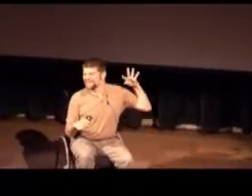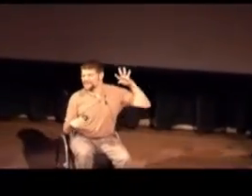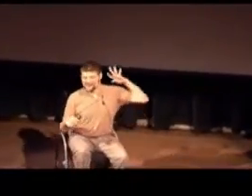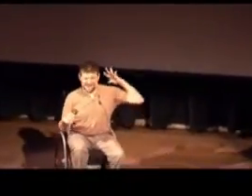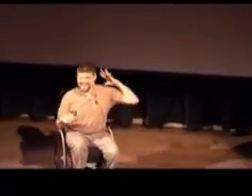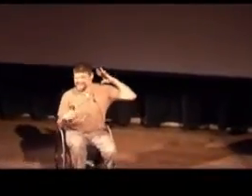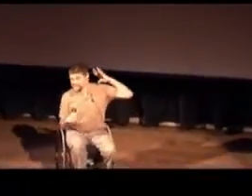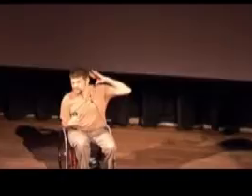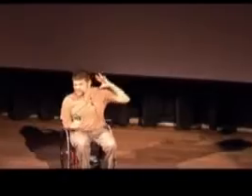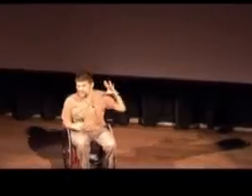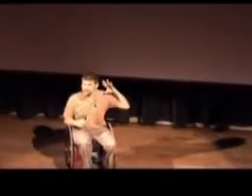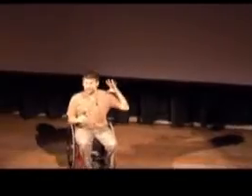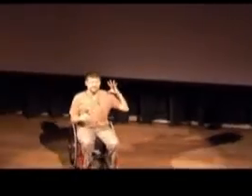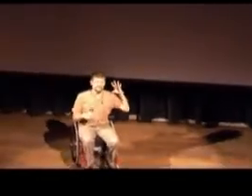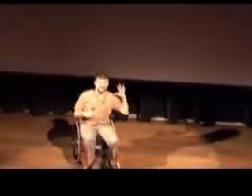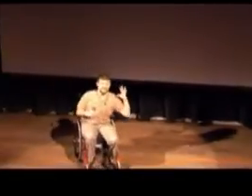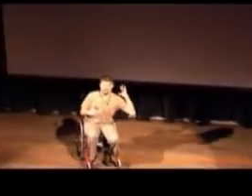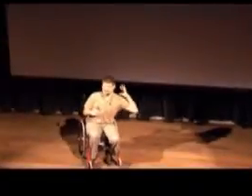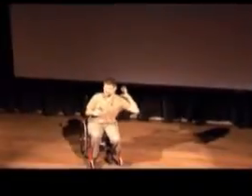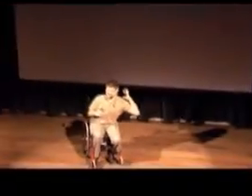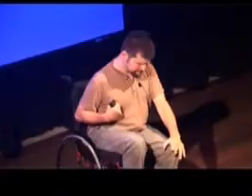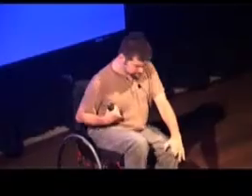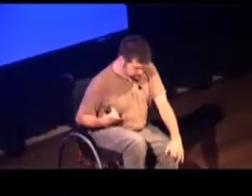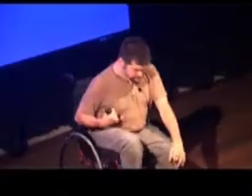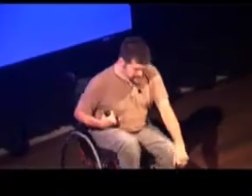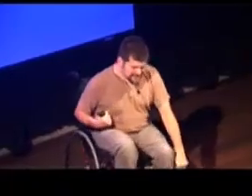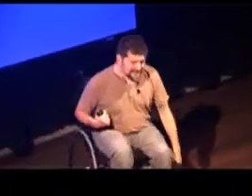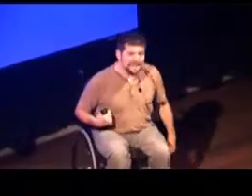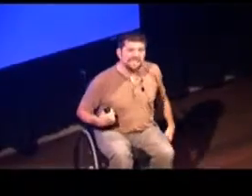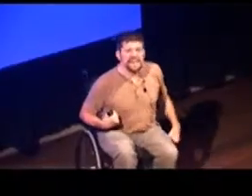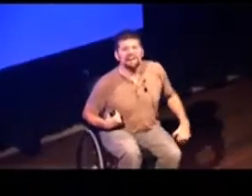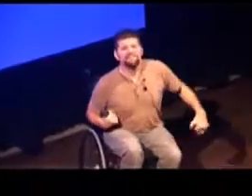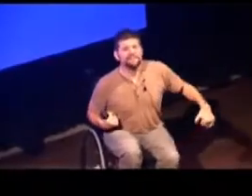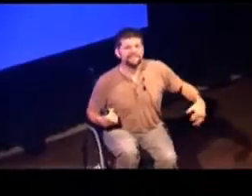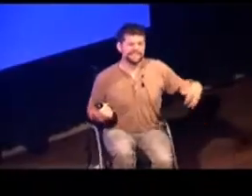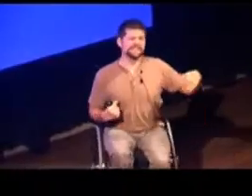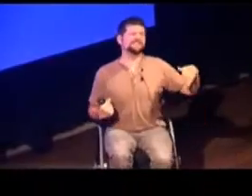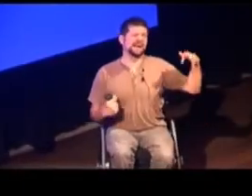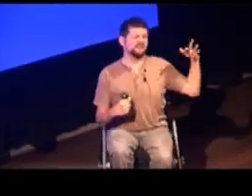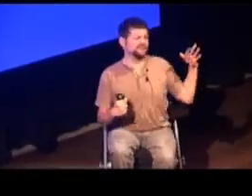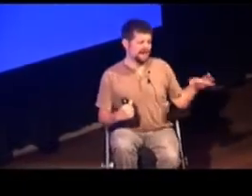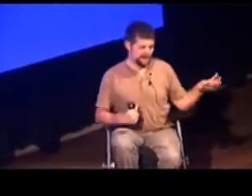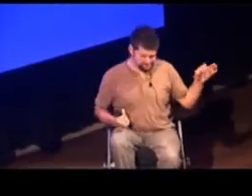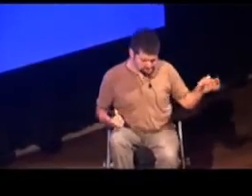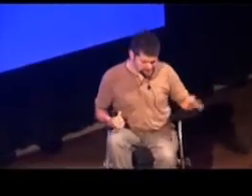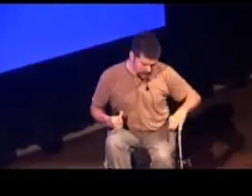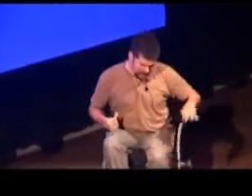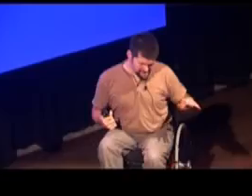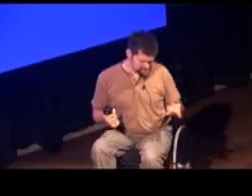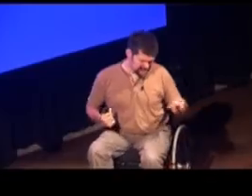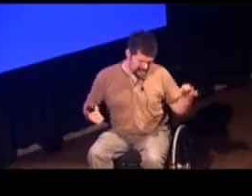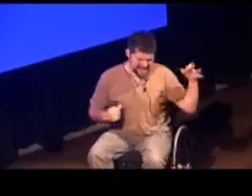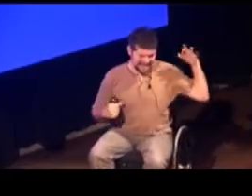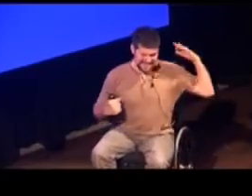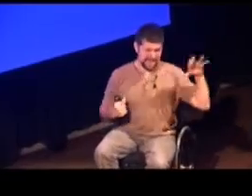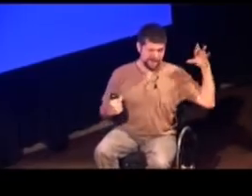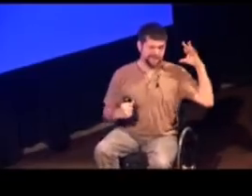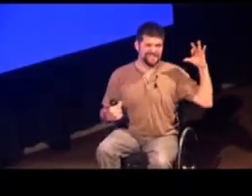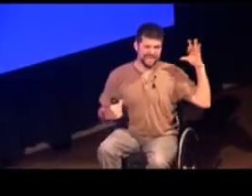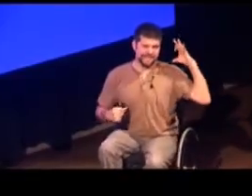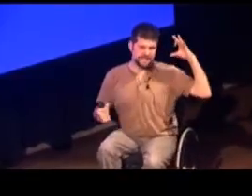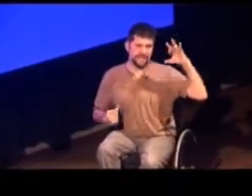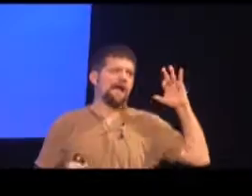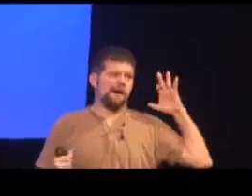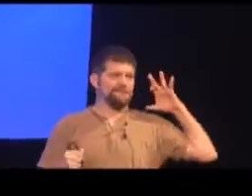Welcome, welcome. Thank you so much for coming. So, for some time now, I've had this